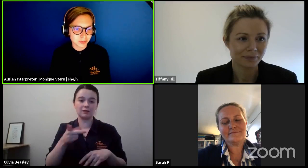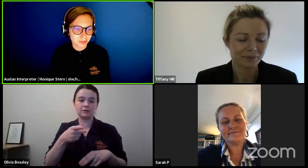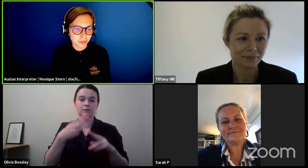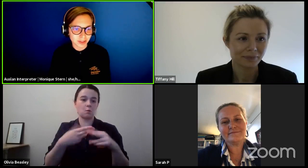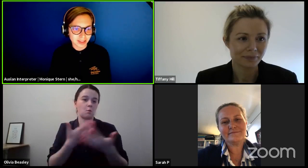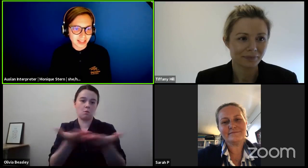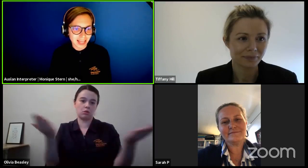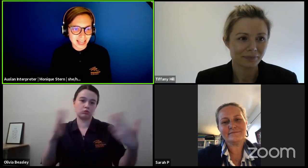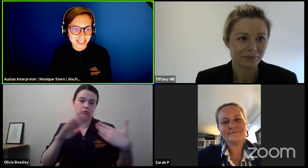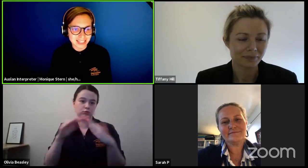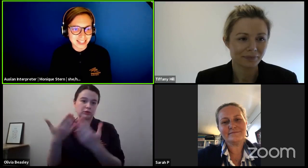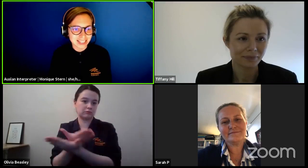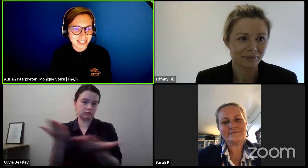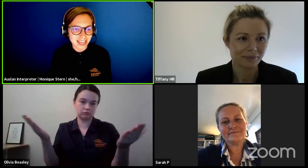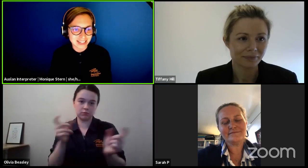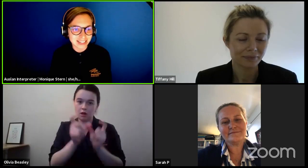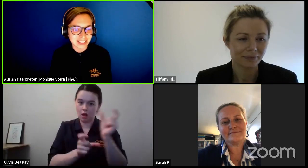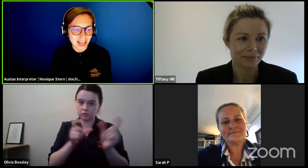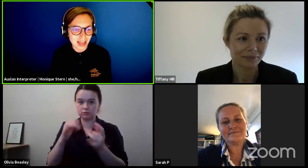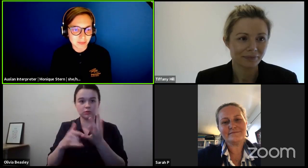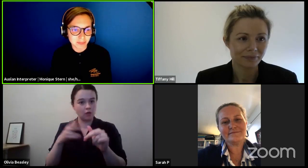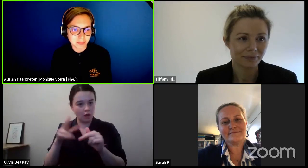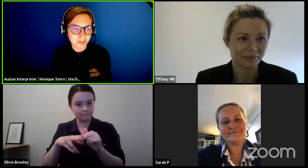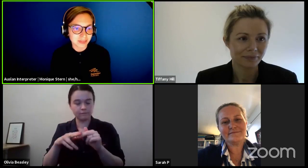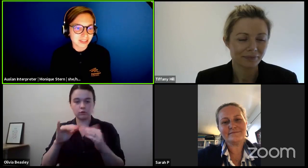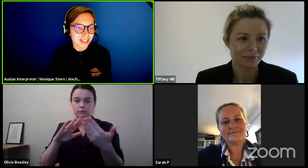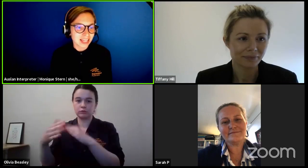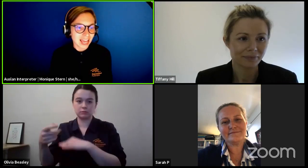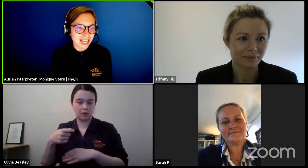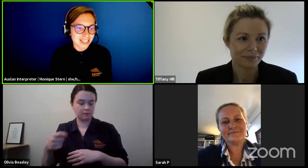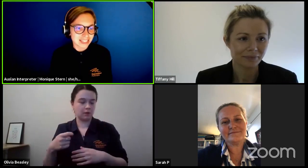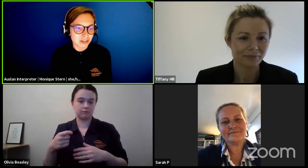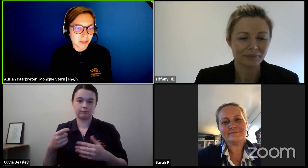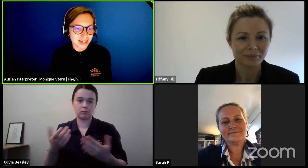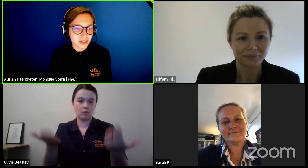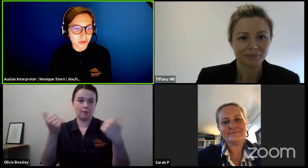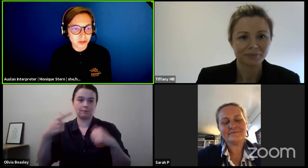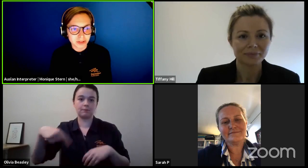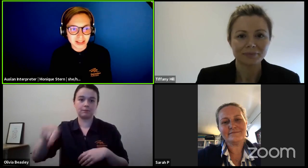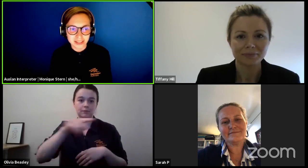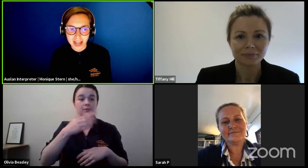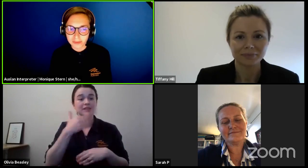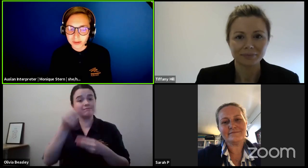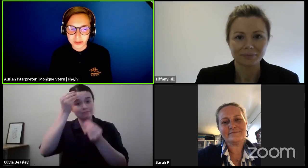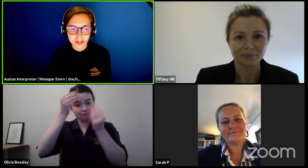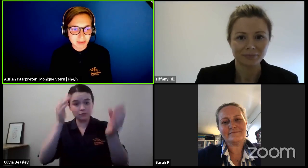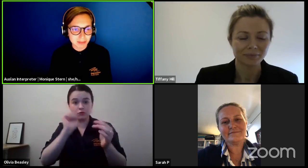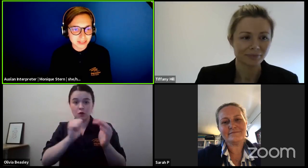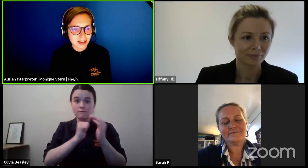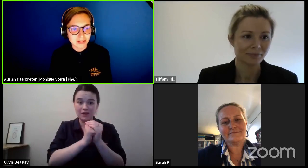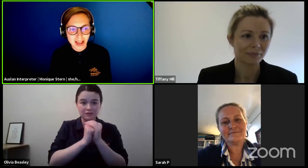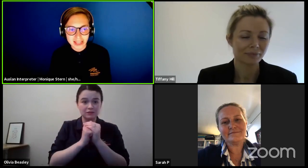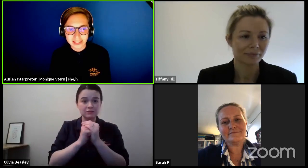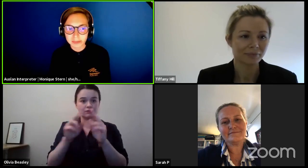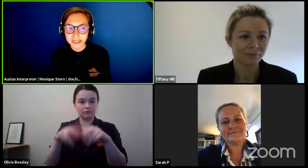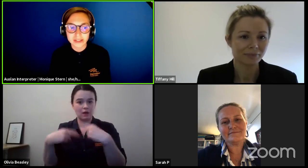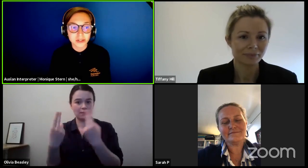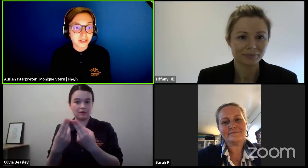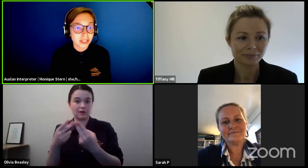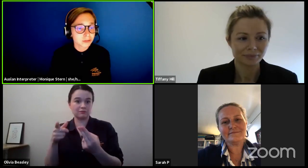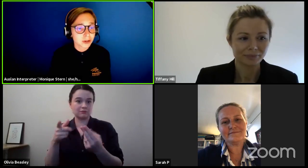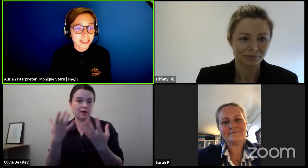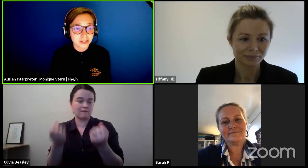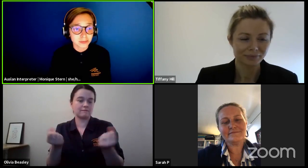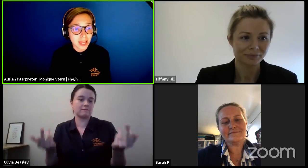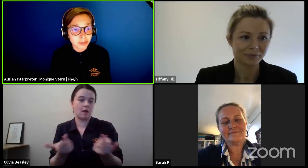Great, thanks, Tiff. And thanks again. And a reminder to all of our staff, community members, our clients,